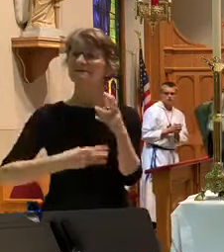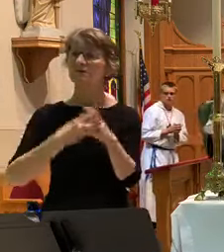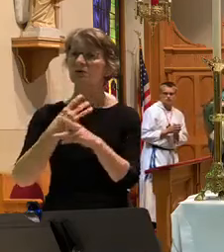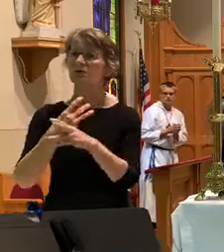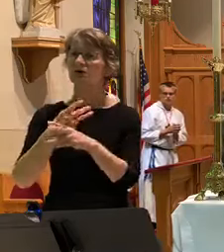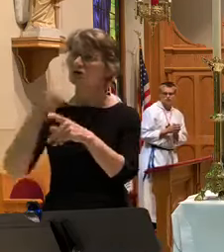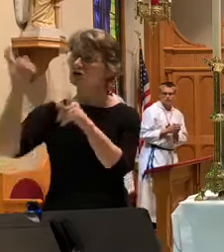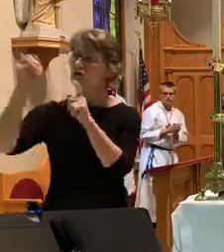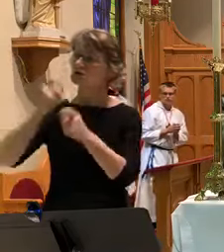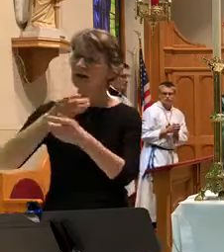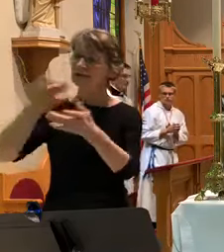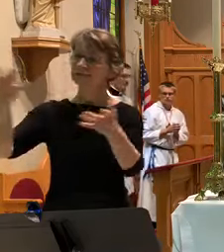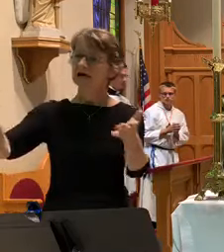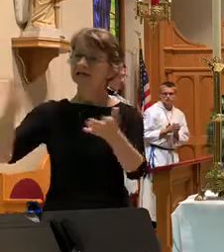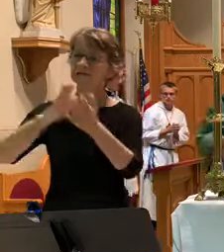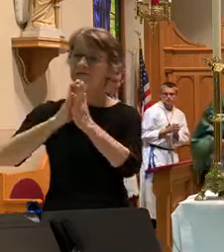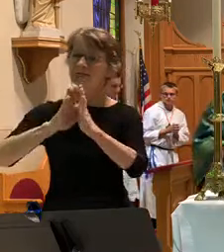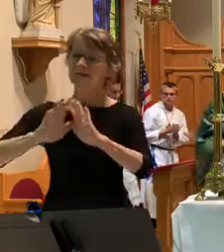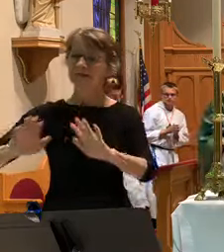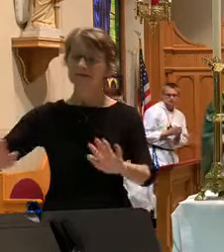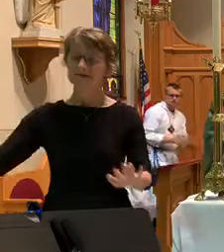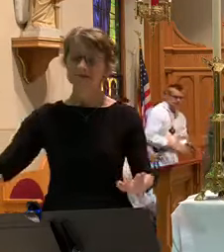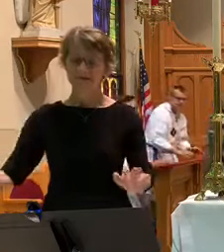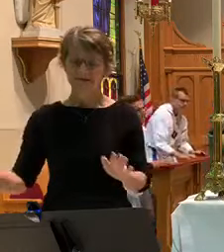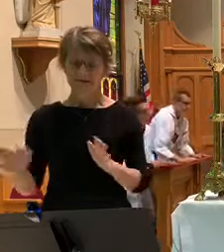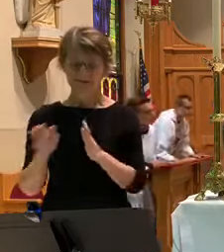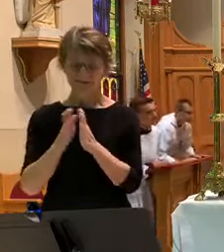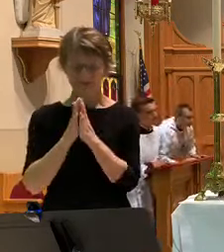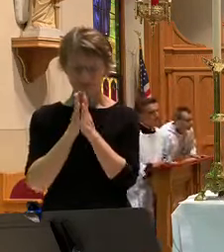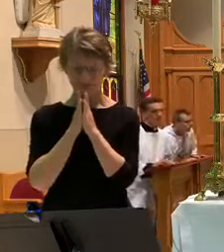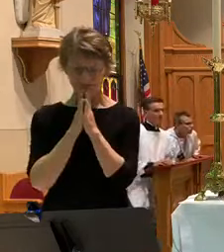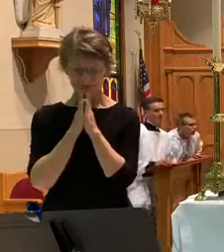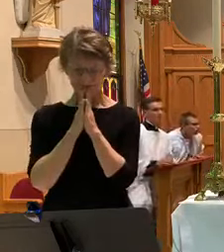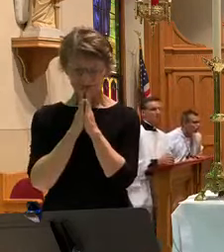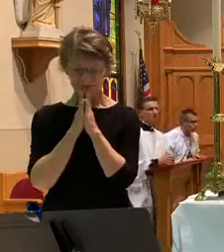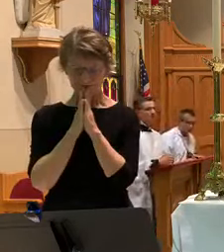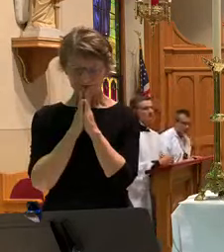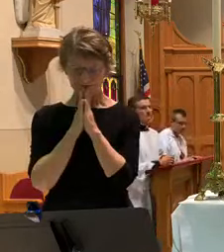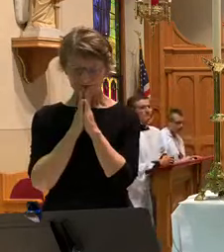the sins of the world. Grant us your peace.